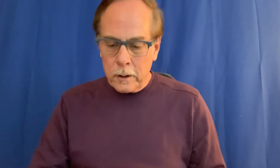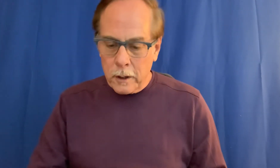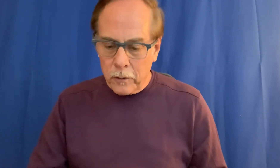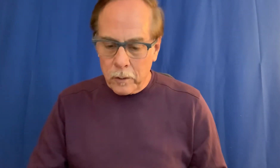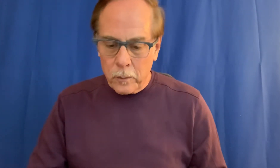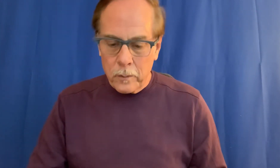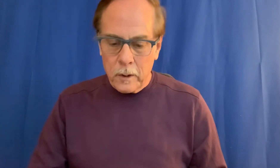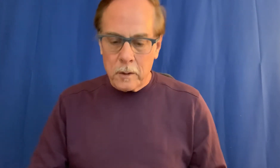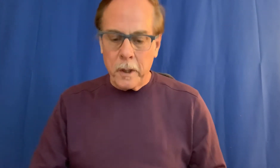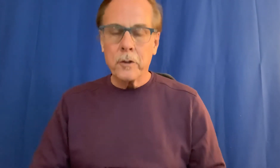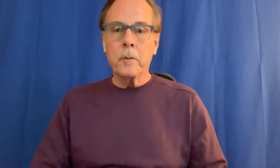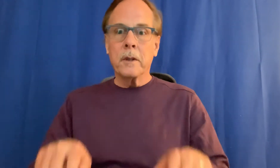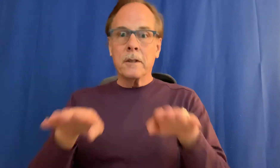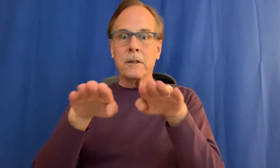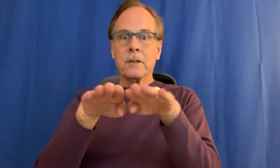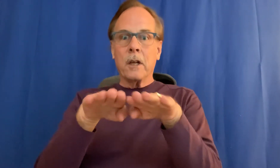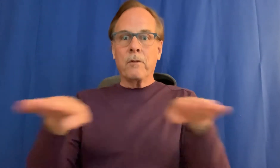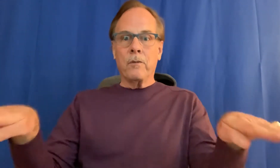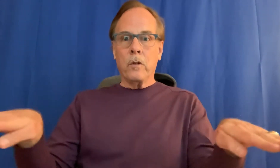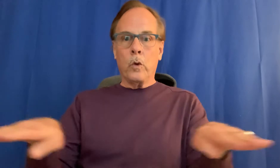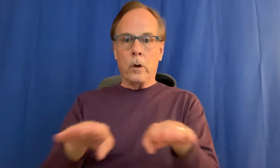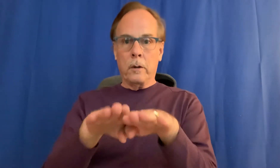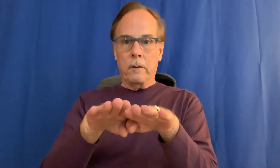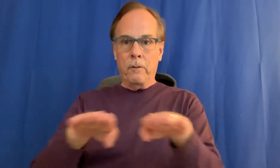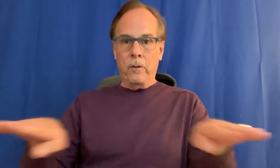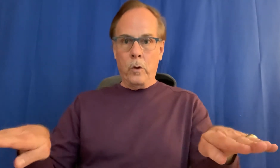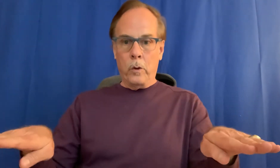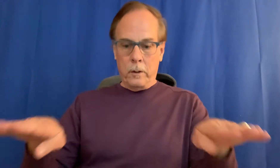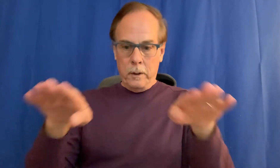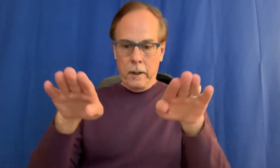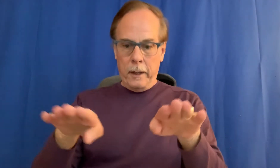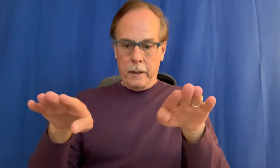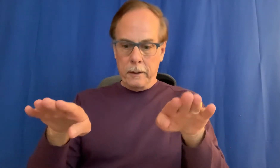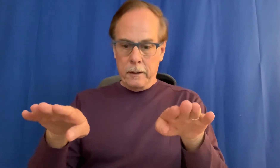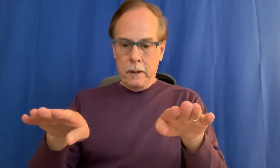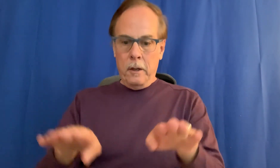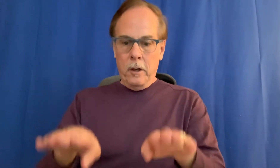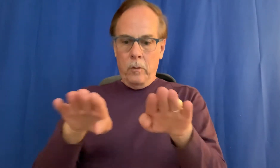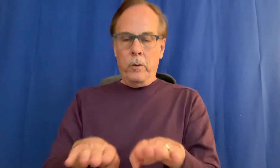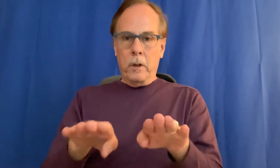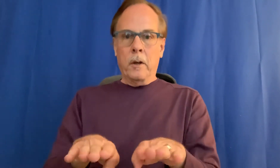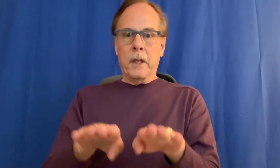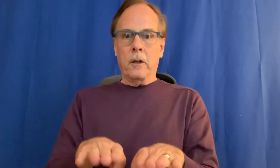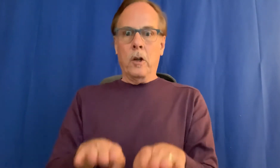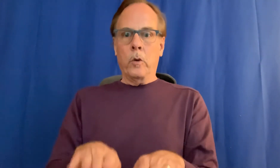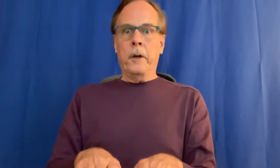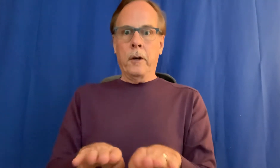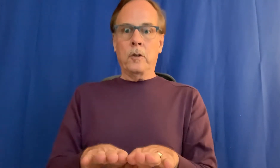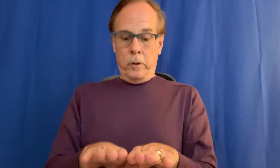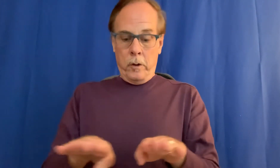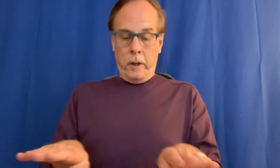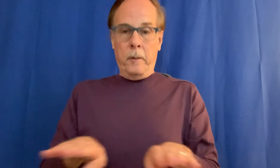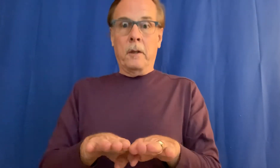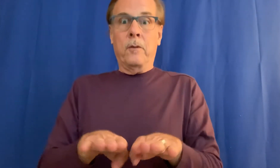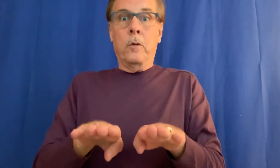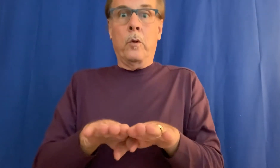tell from this picture, but this is the sign for floor, and we would come down lower here as we're talking about the floor,